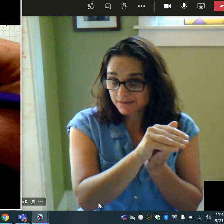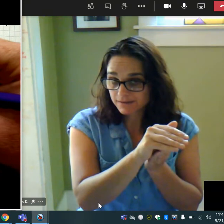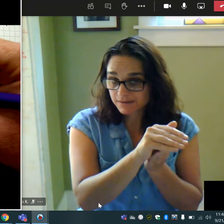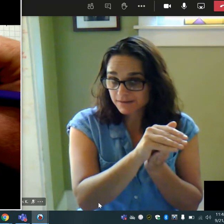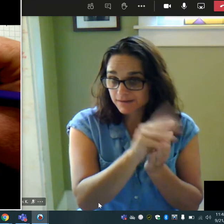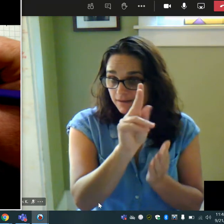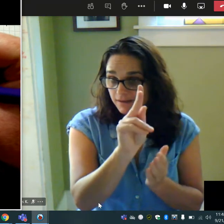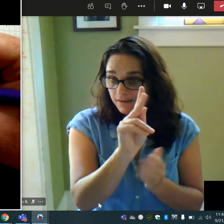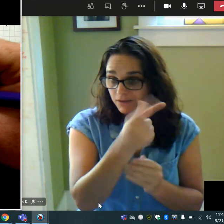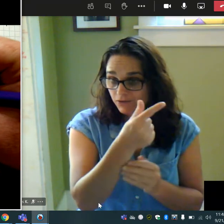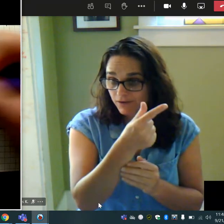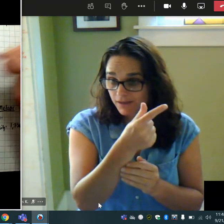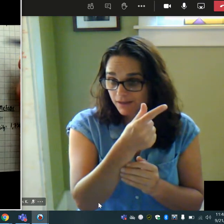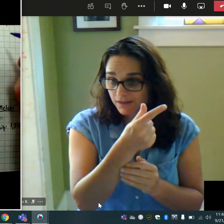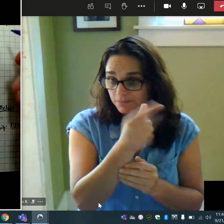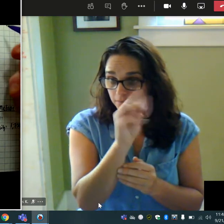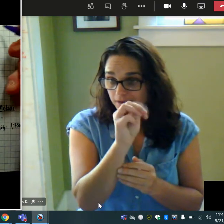kilograms meters per second.